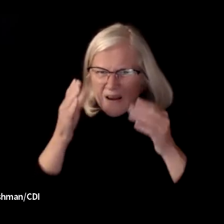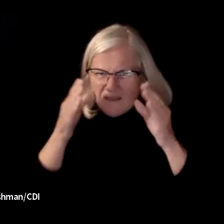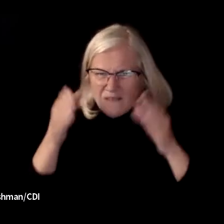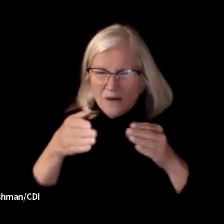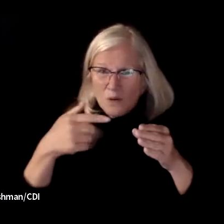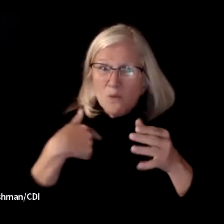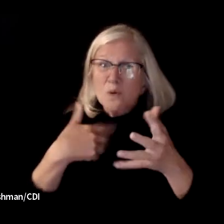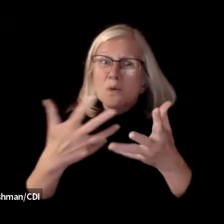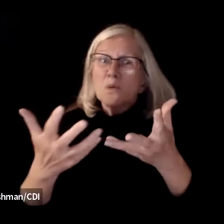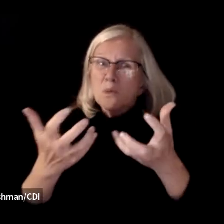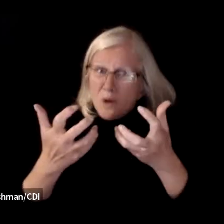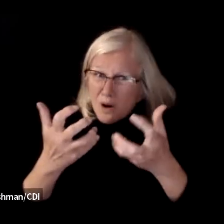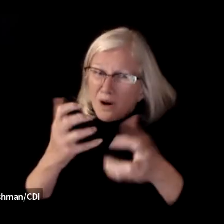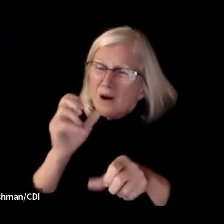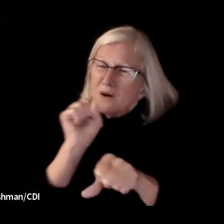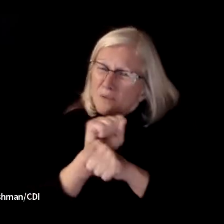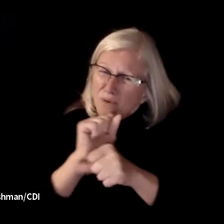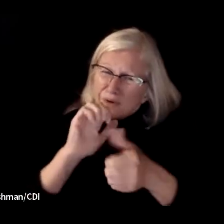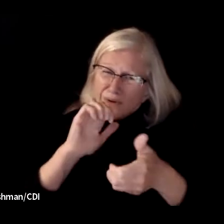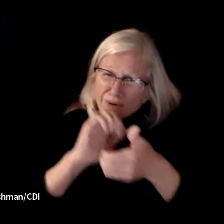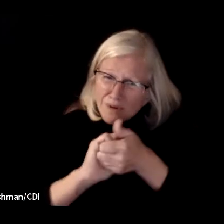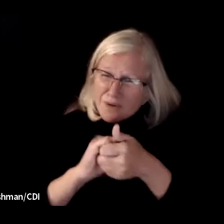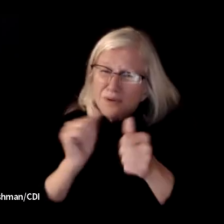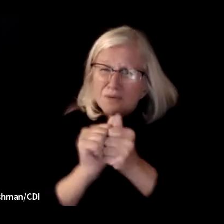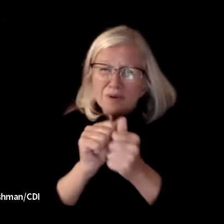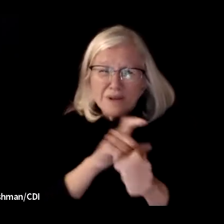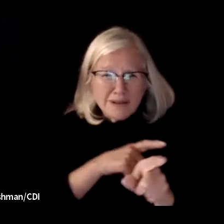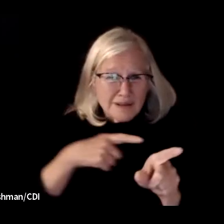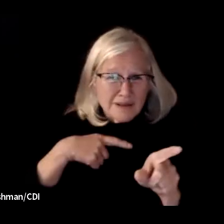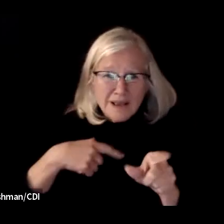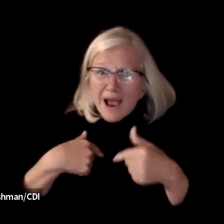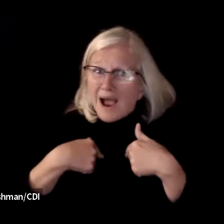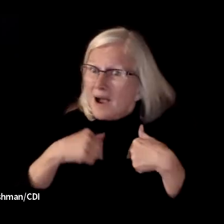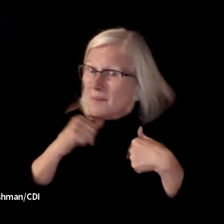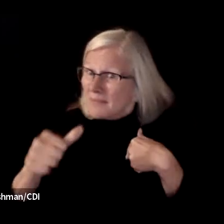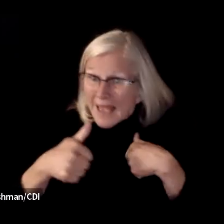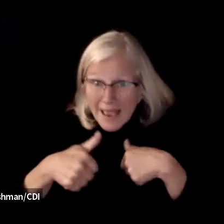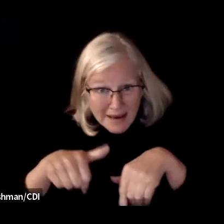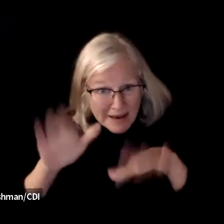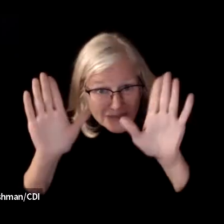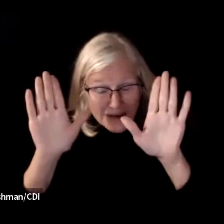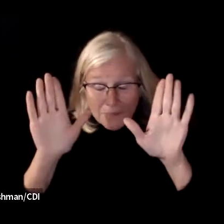partnership with the legislature. So I'm not giving up on that route at this point in time.